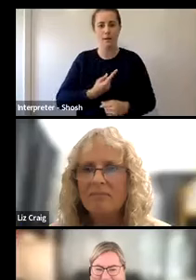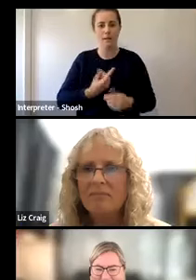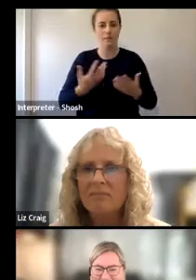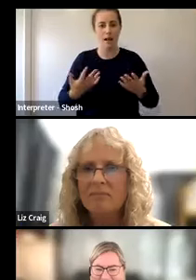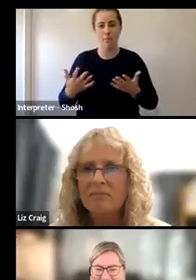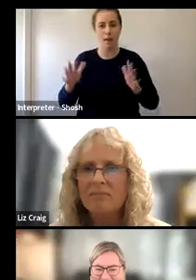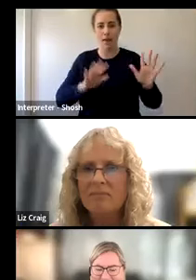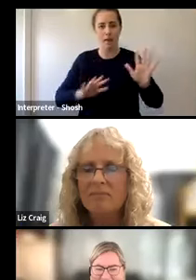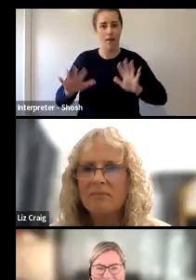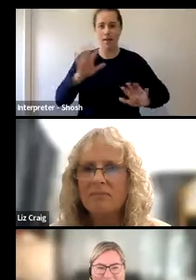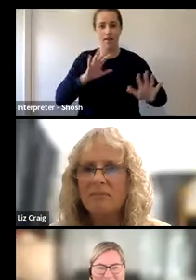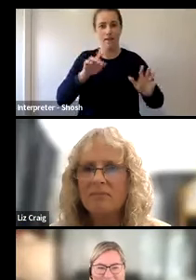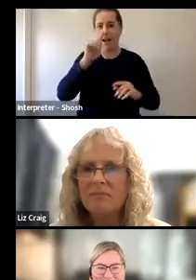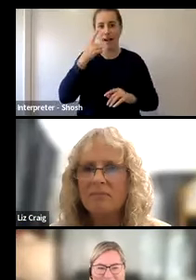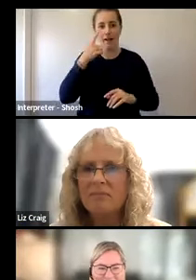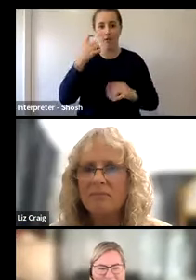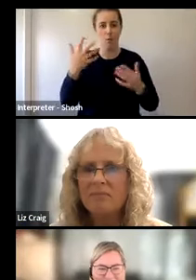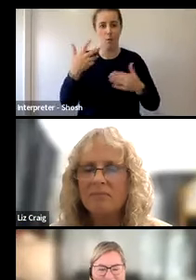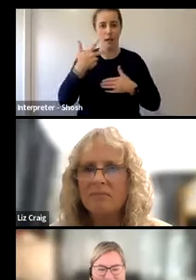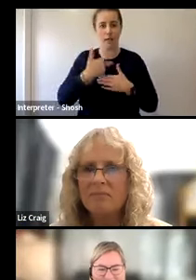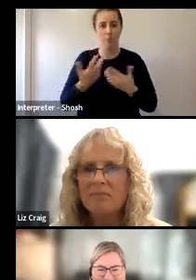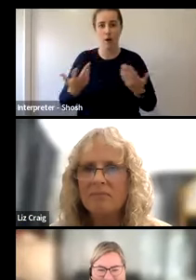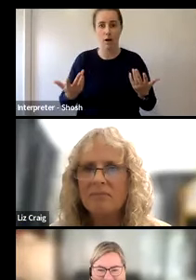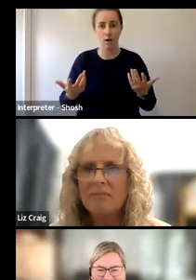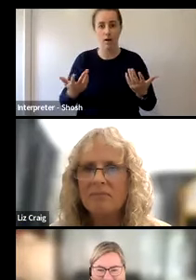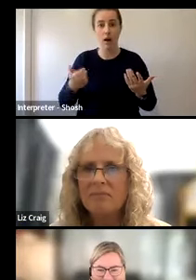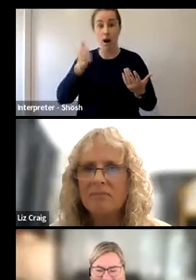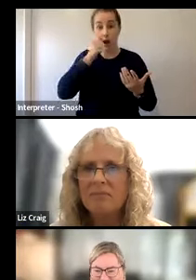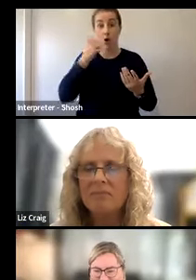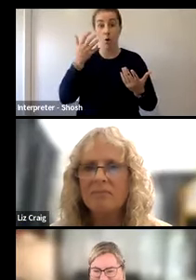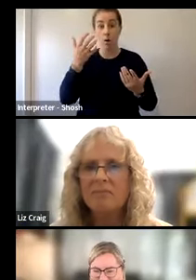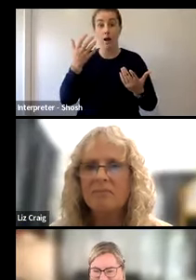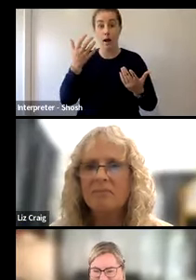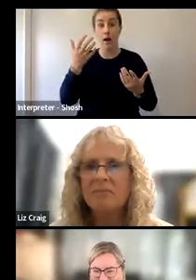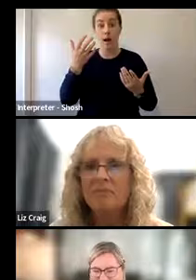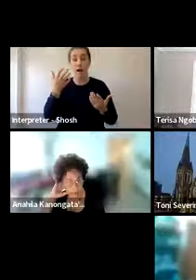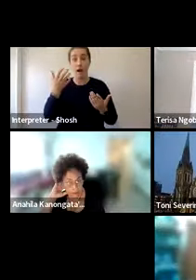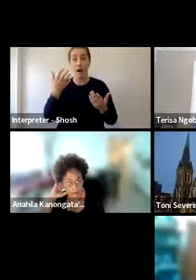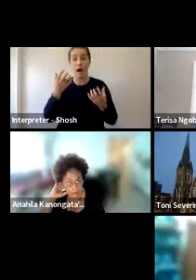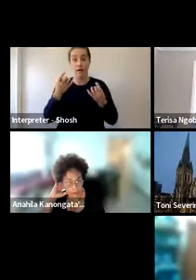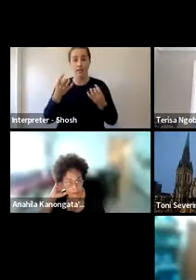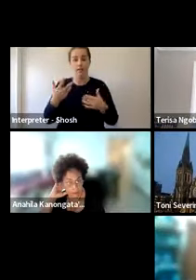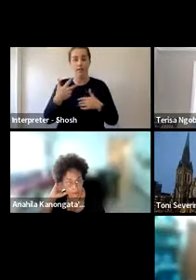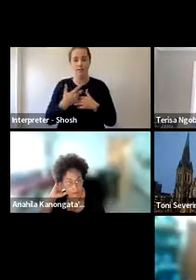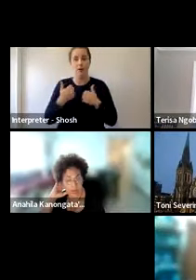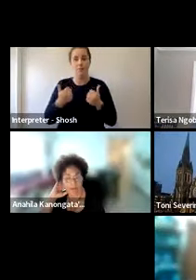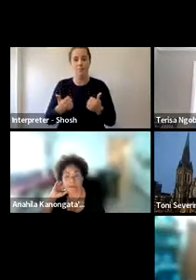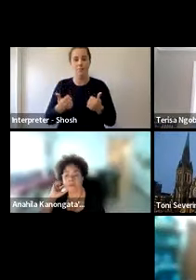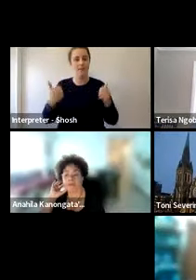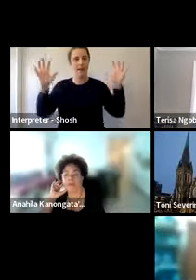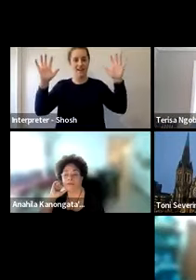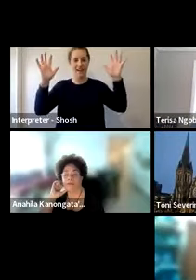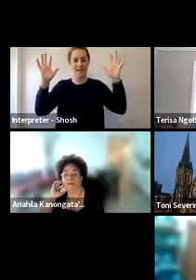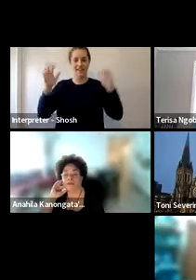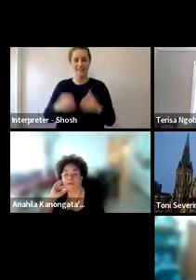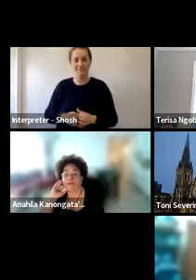I can't find where my camera is. I know that I've got start video. Here I am. There you